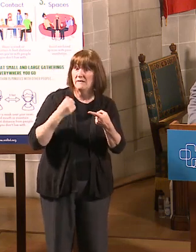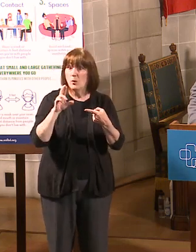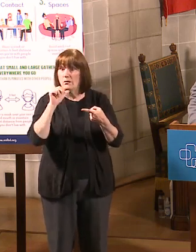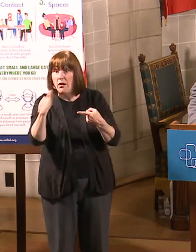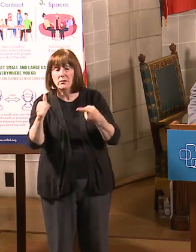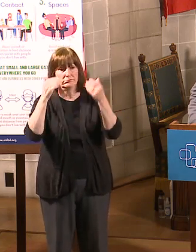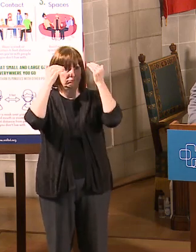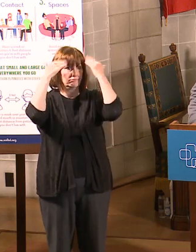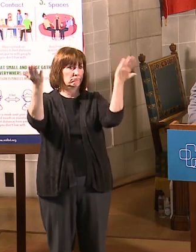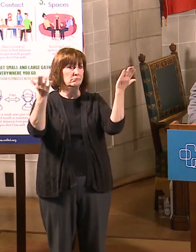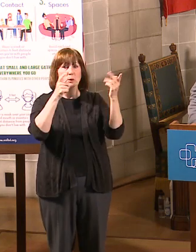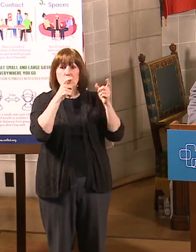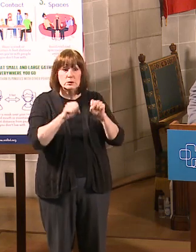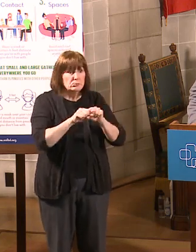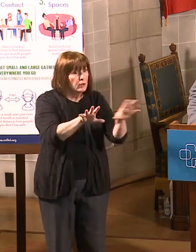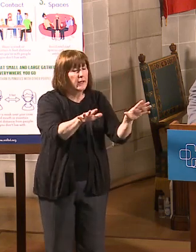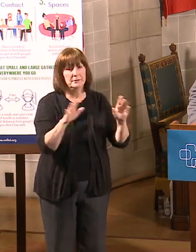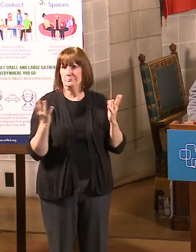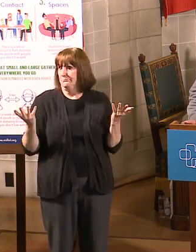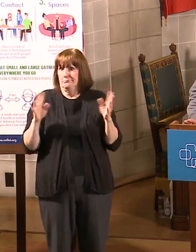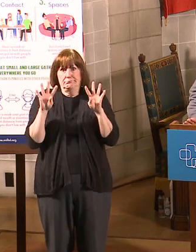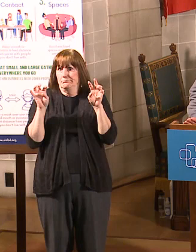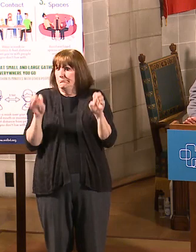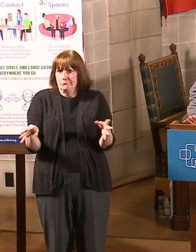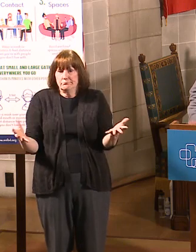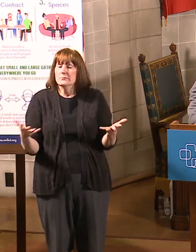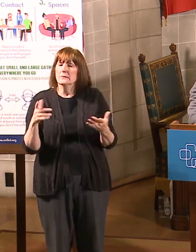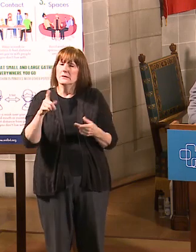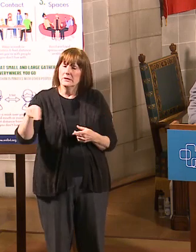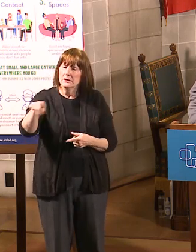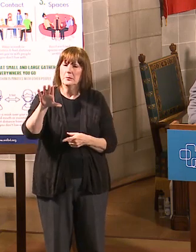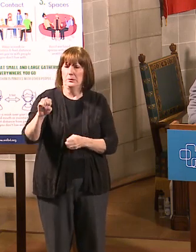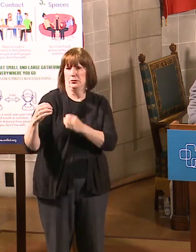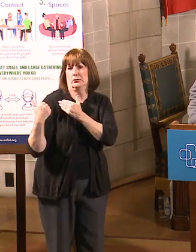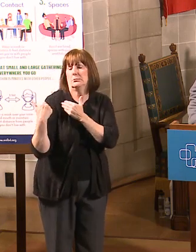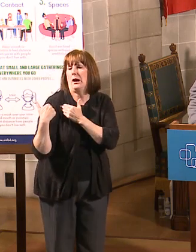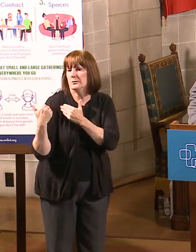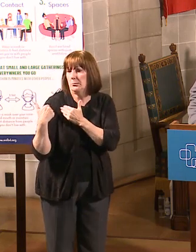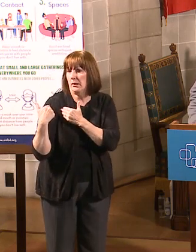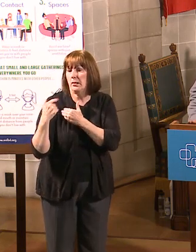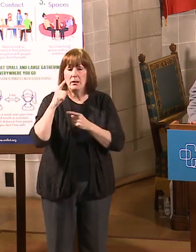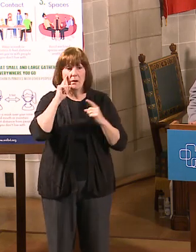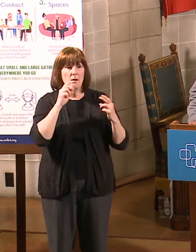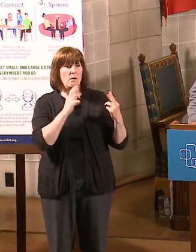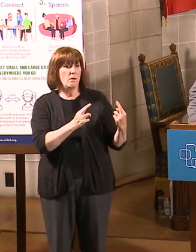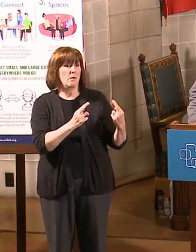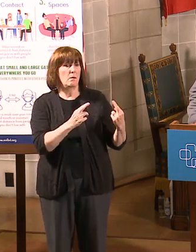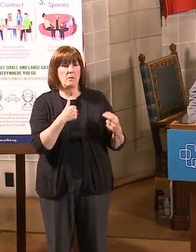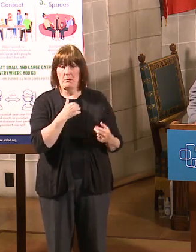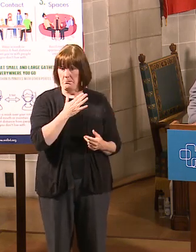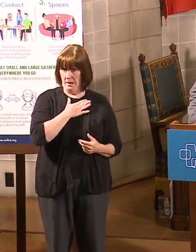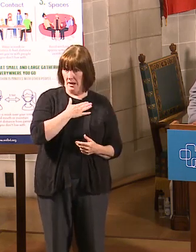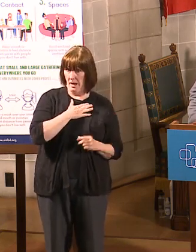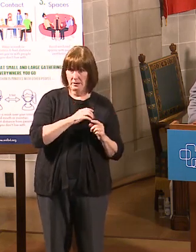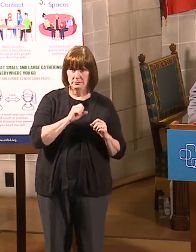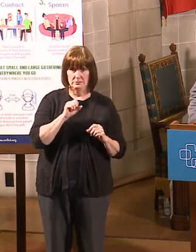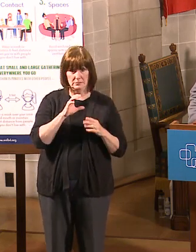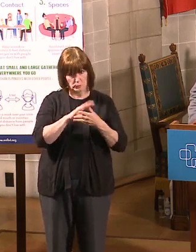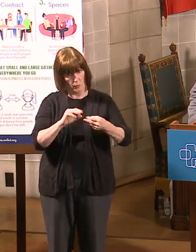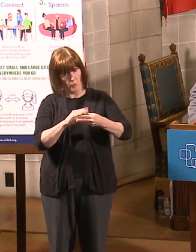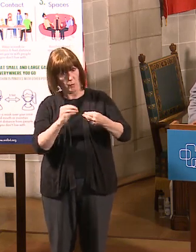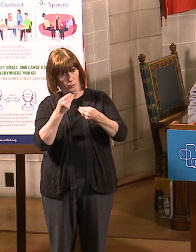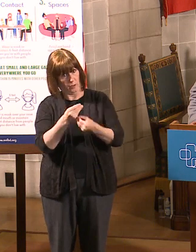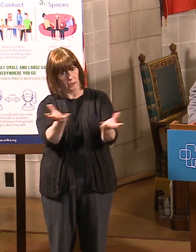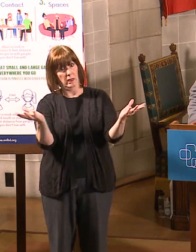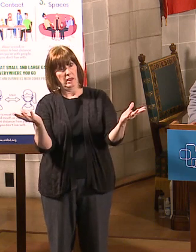who could be a spreader. That's the reason we all need to be very responsible, and I hope that my testimony